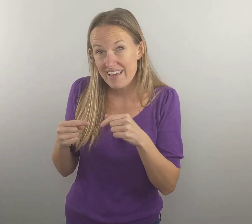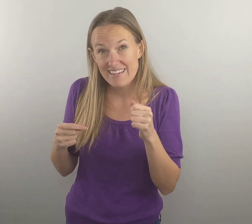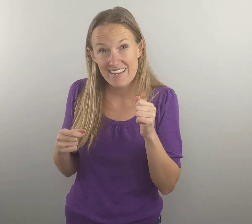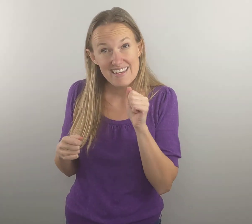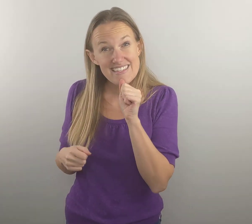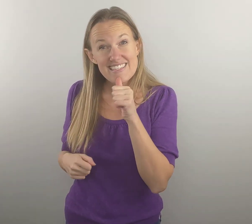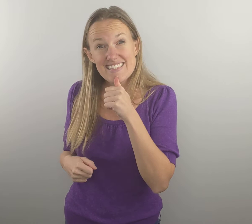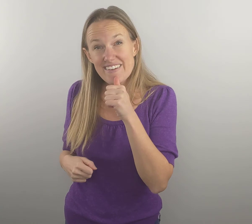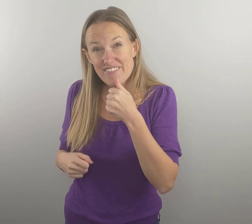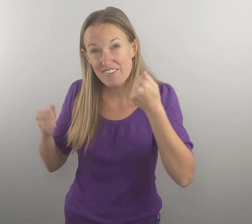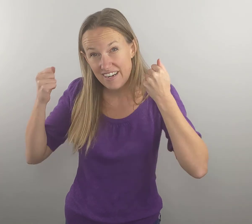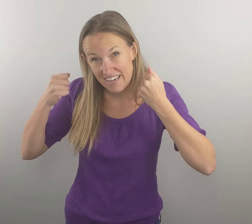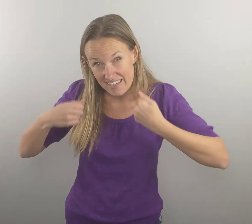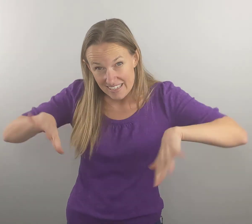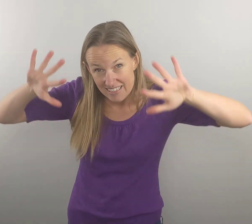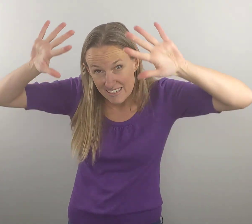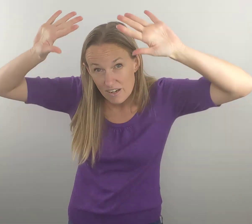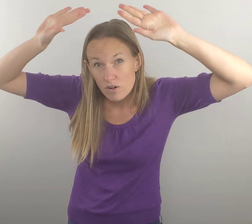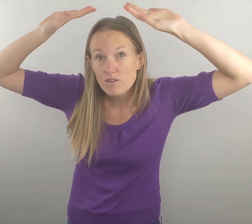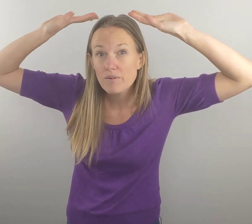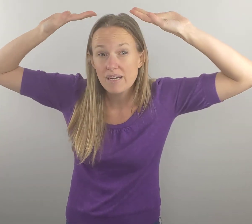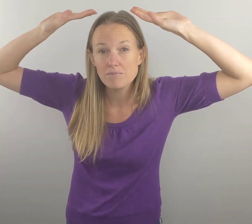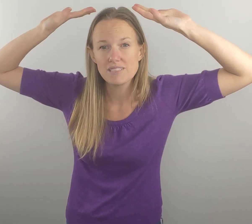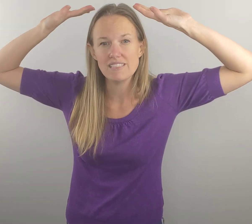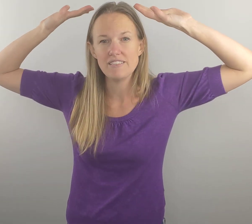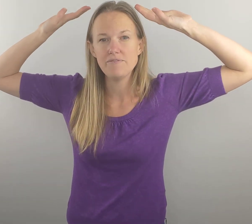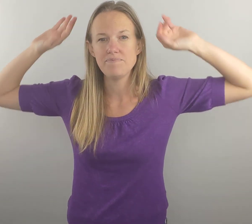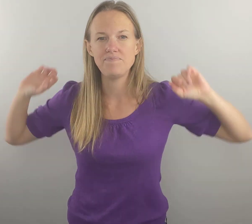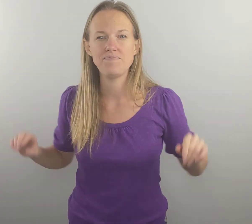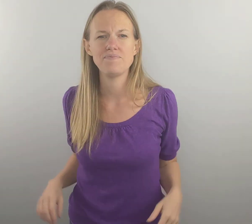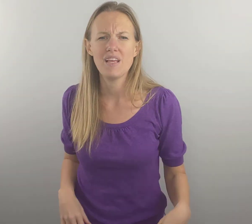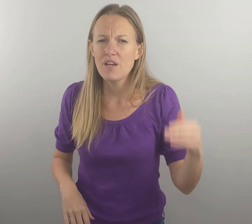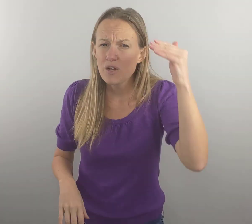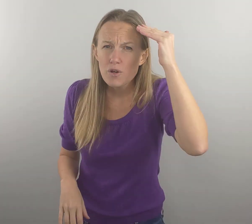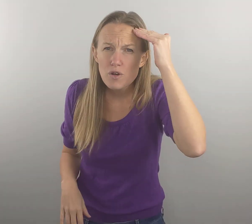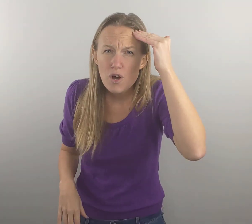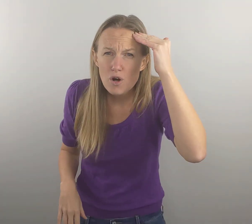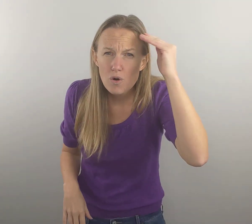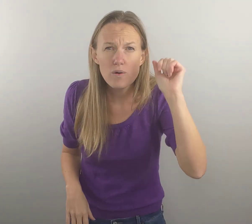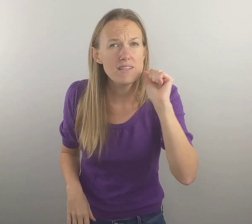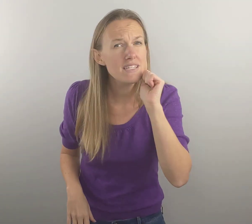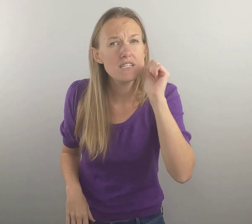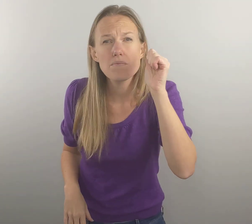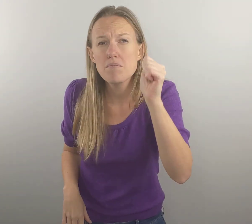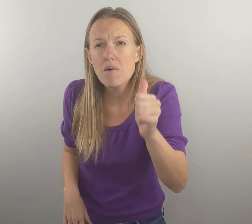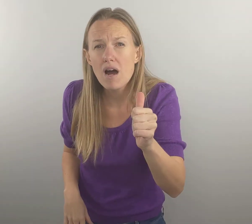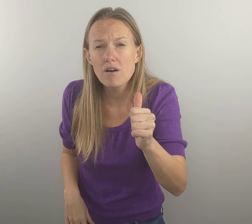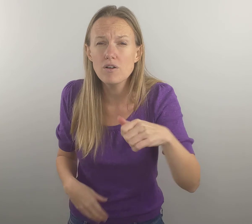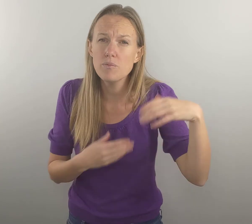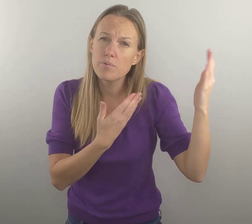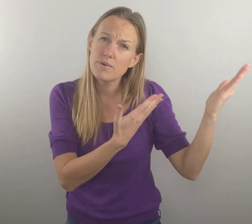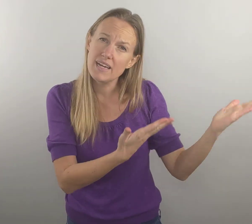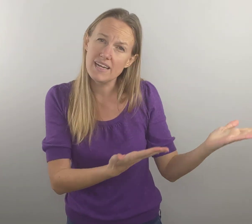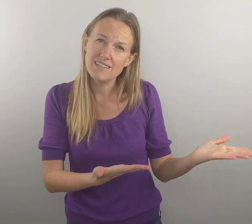when suffering overwhelms you, know that tomorrow